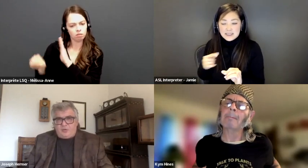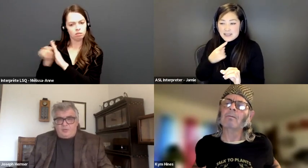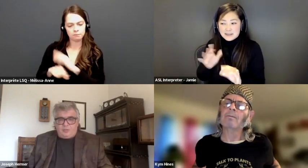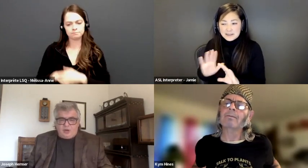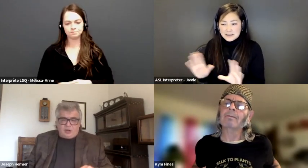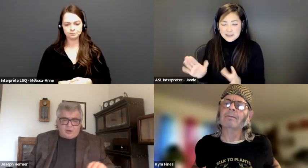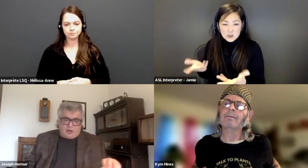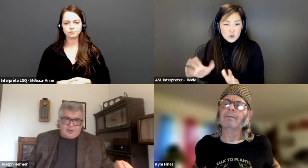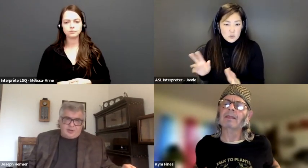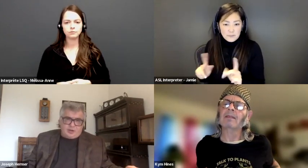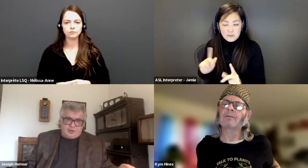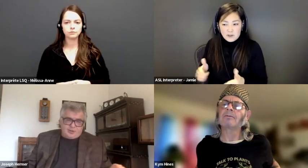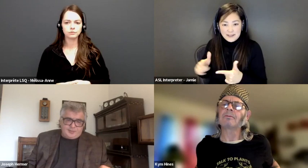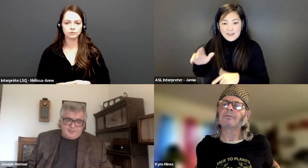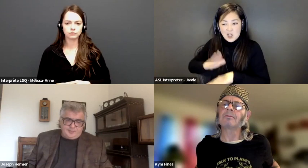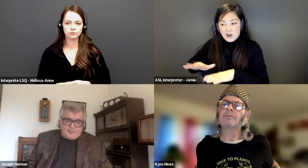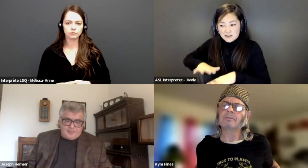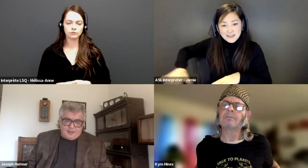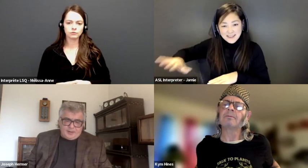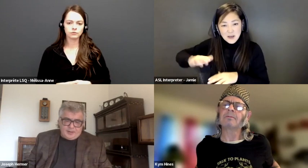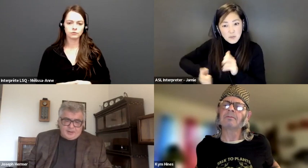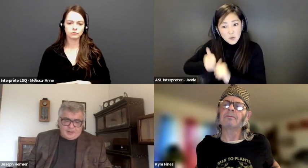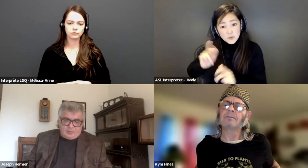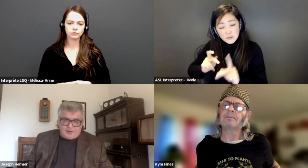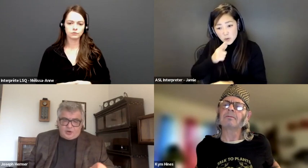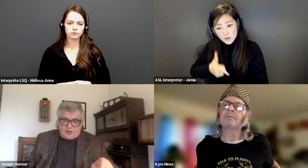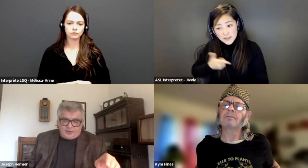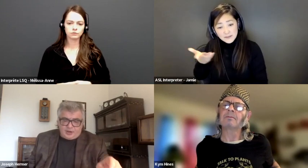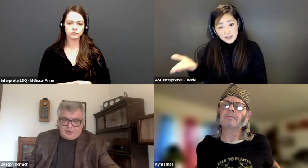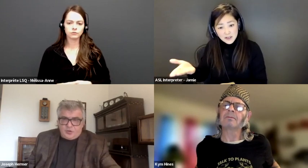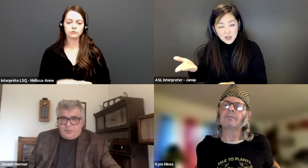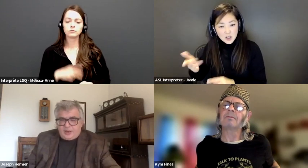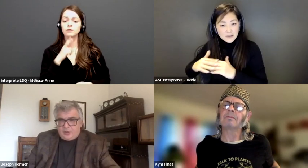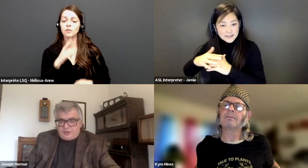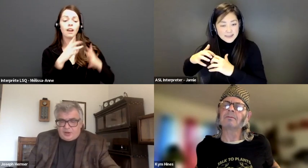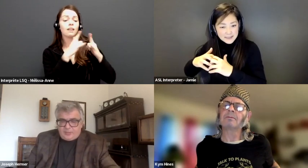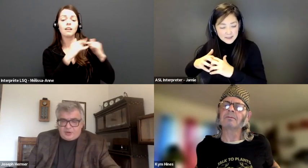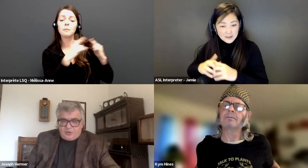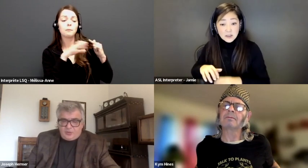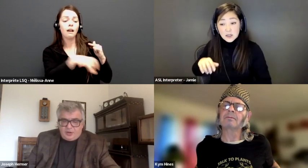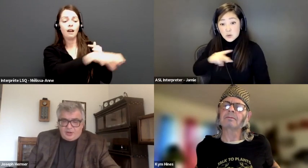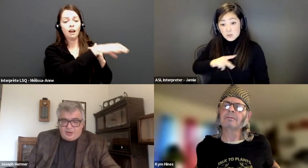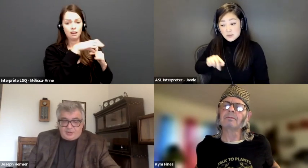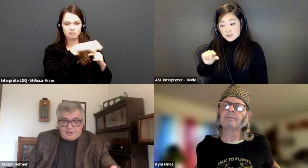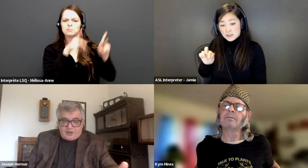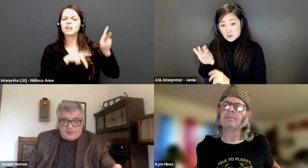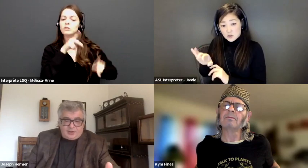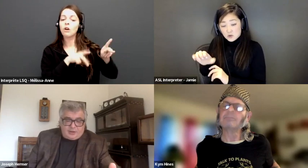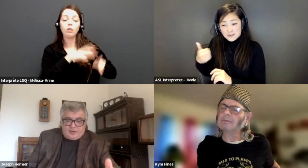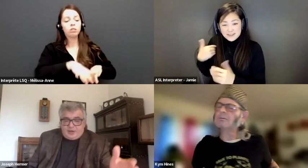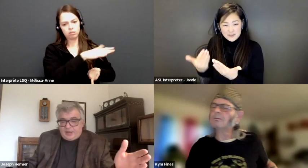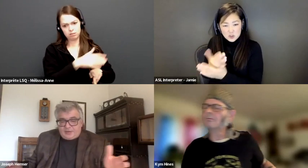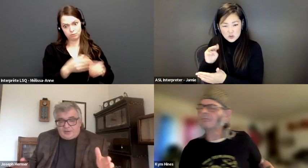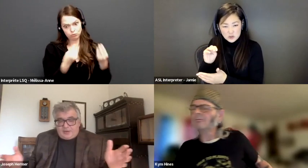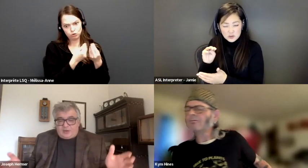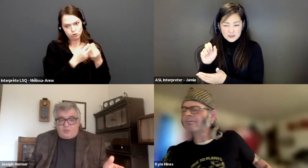majority of whom are Indigenous. Prince George has a new mayor, Simon Yu, and he has suggested, I